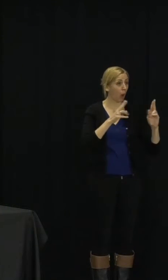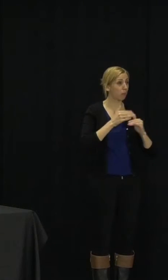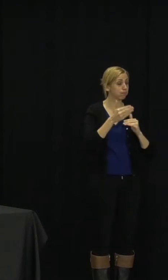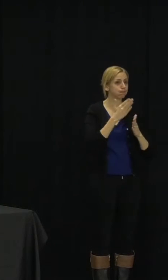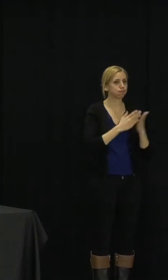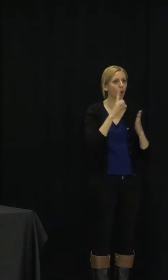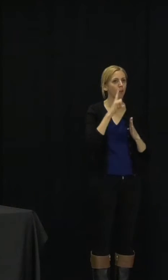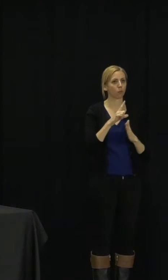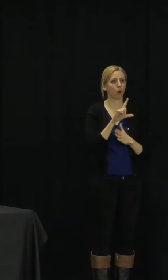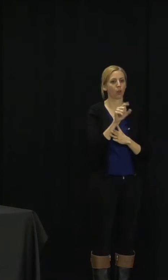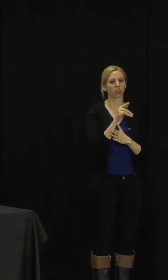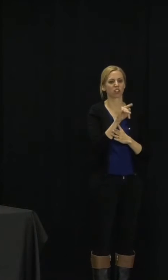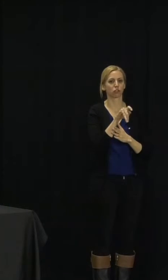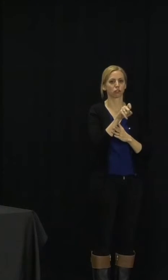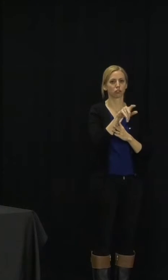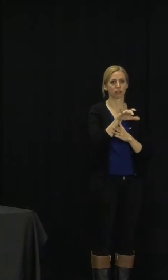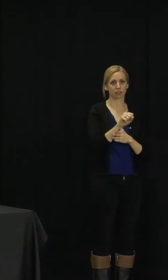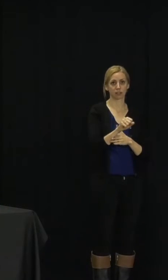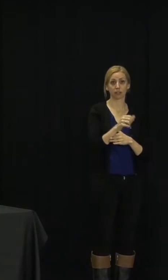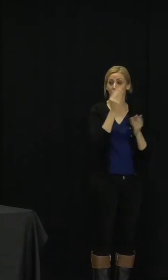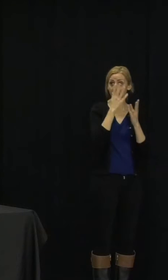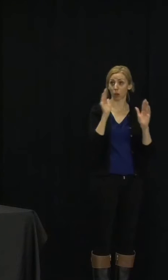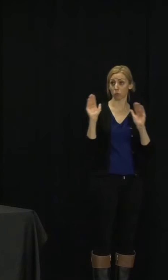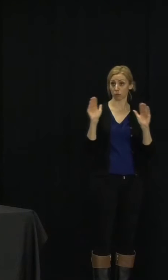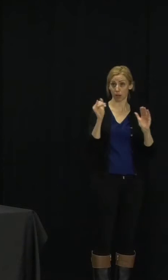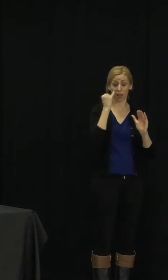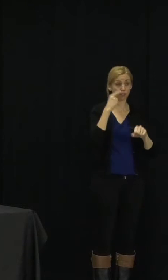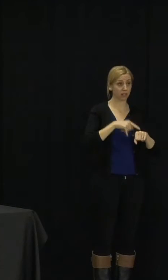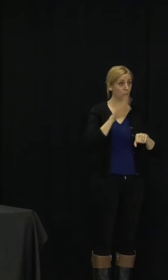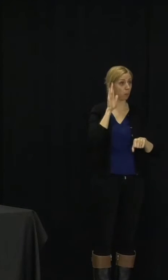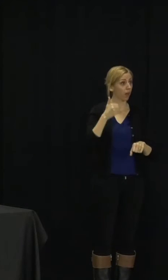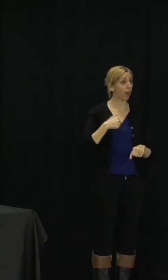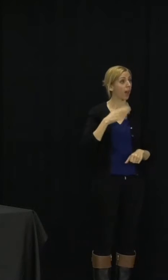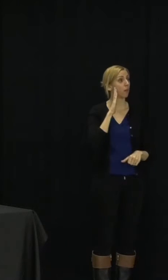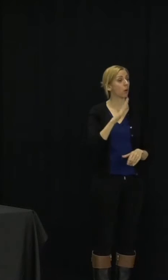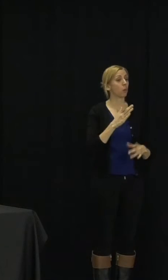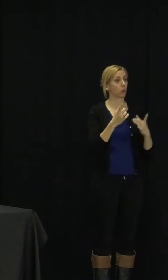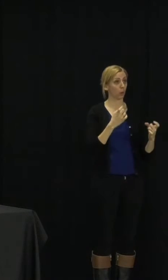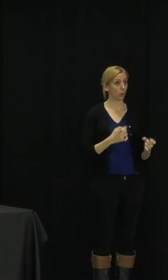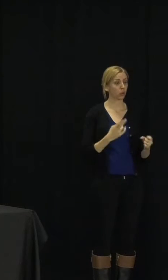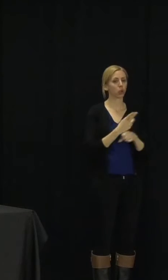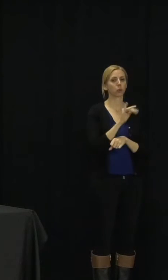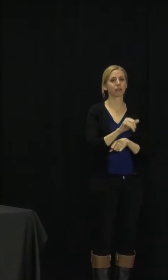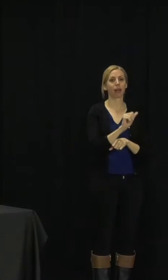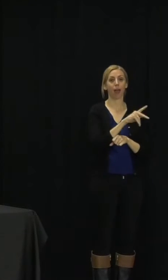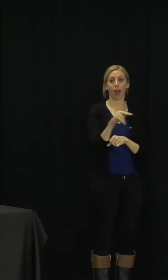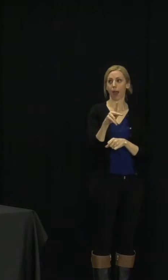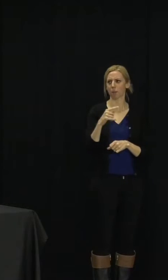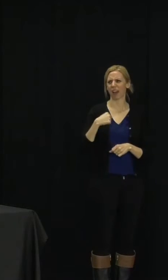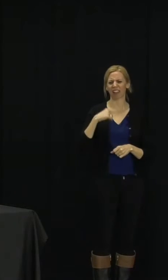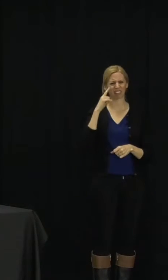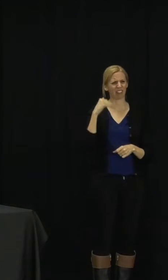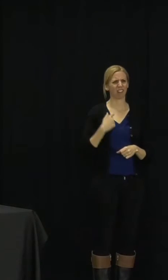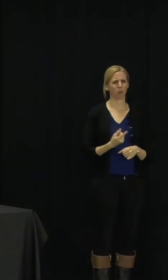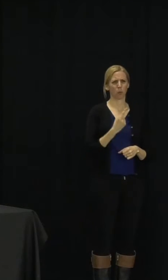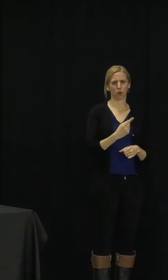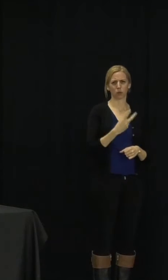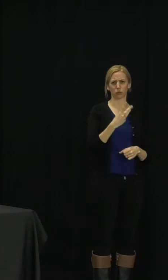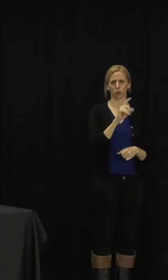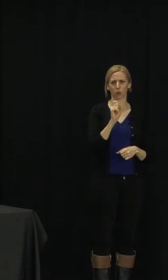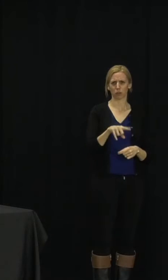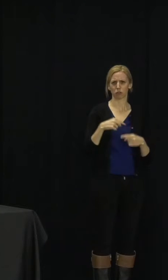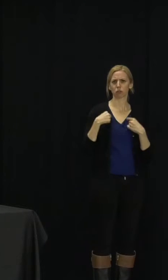you to help program our festival for Asian American artists, and we're going to give you $165 to do